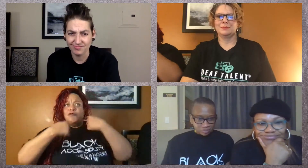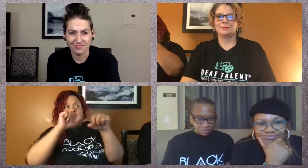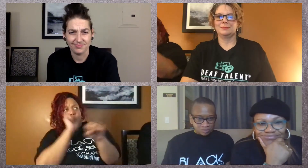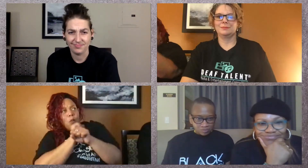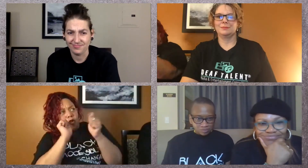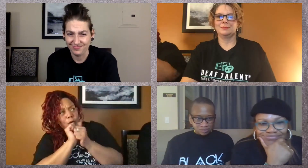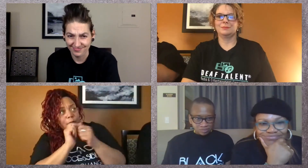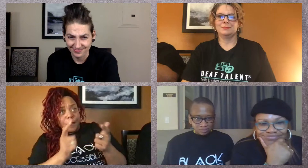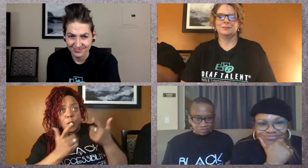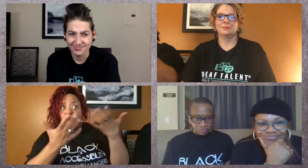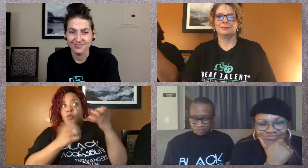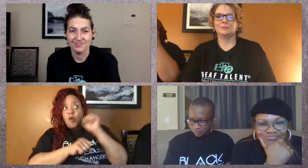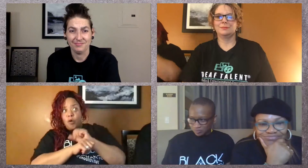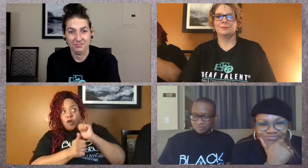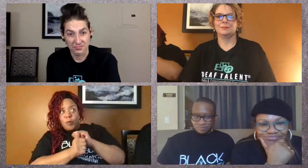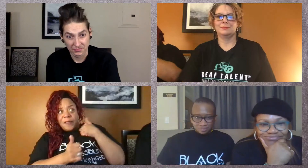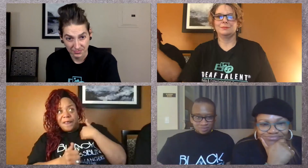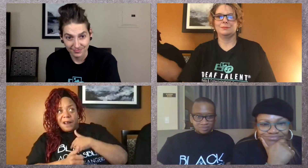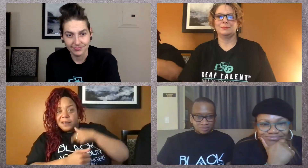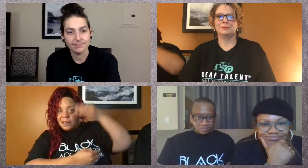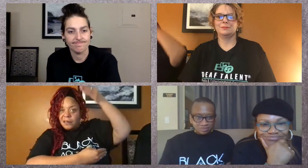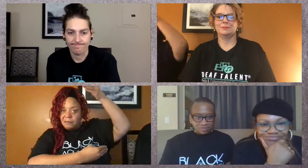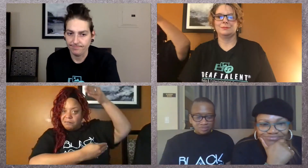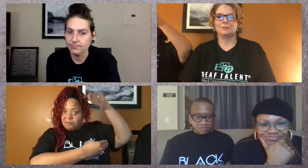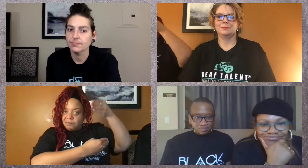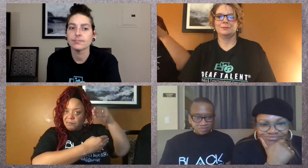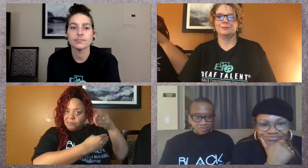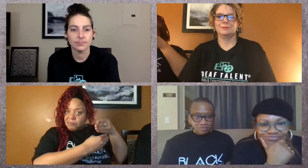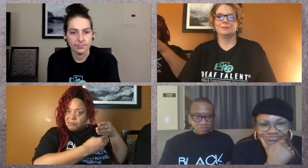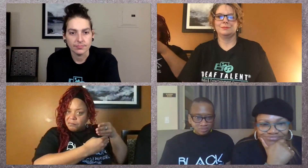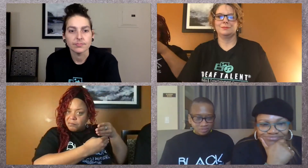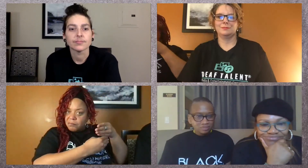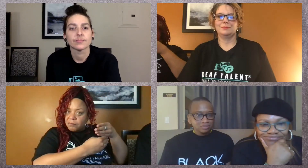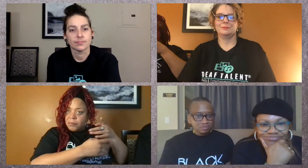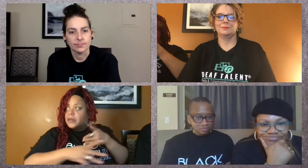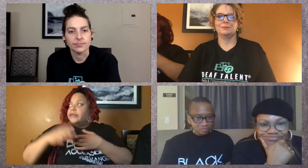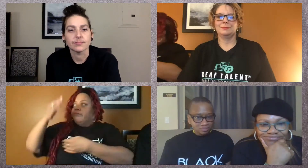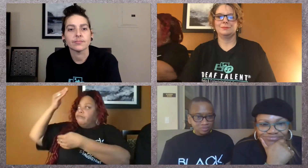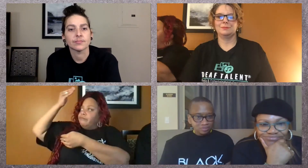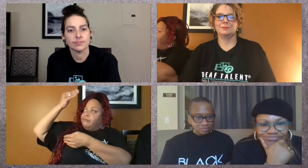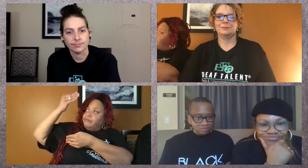trying to let people know we're here. We're willing to work with you.